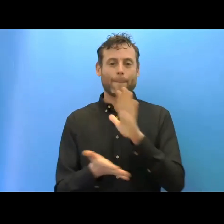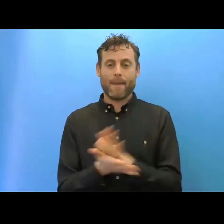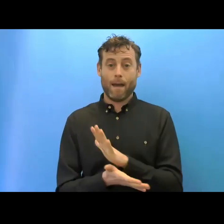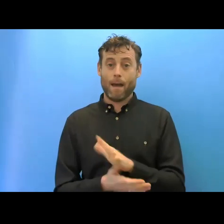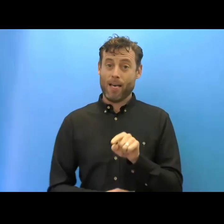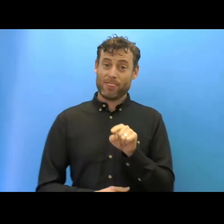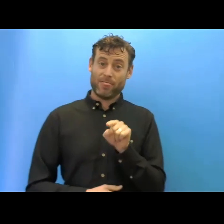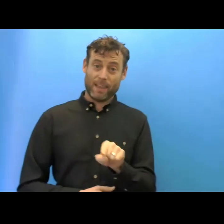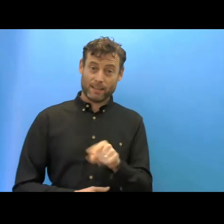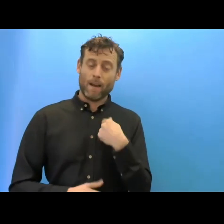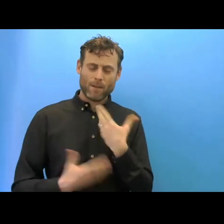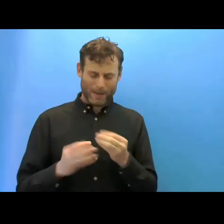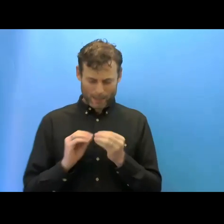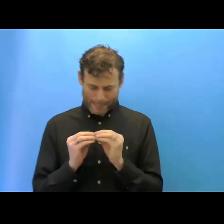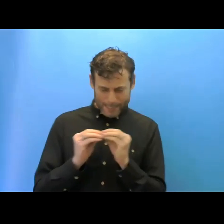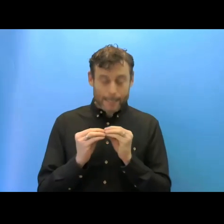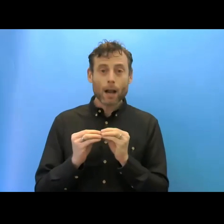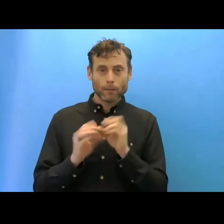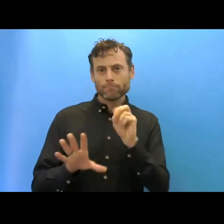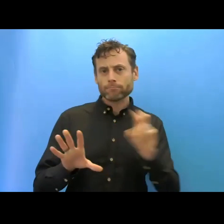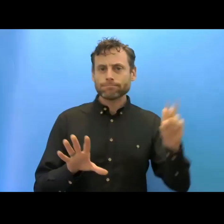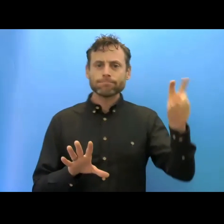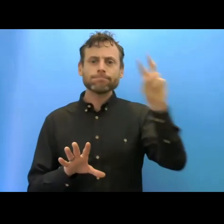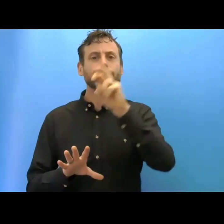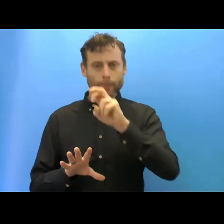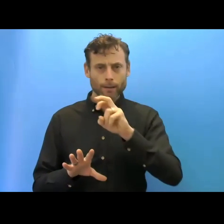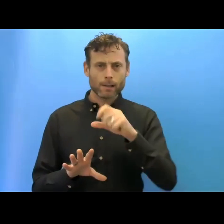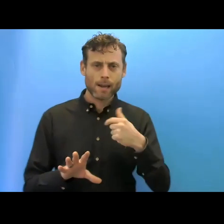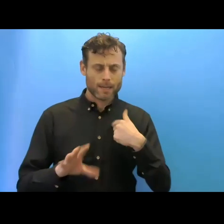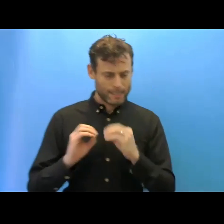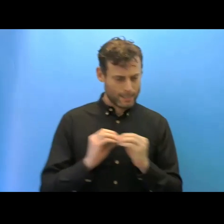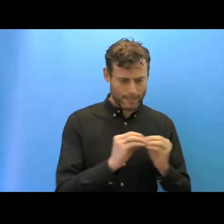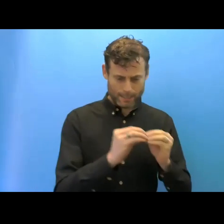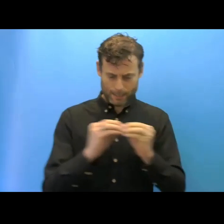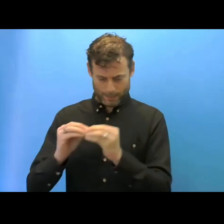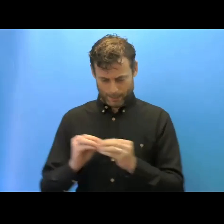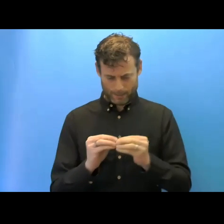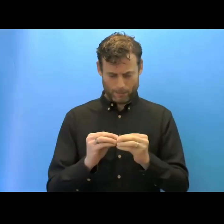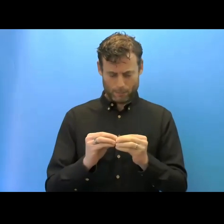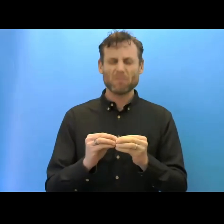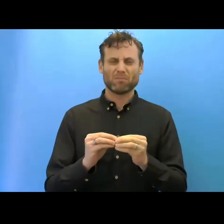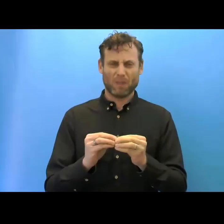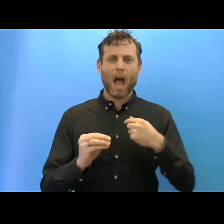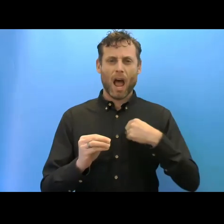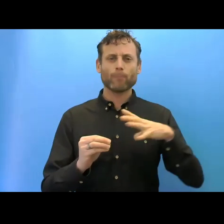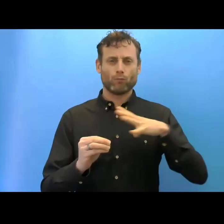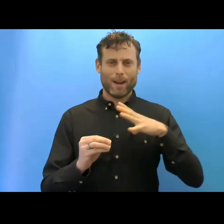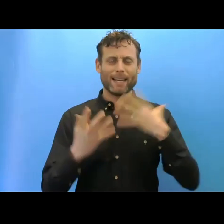me for a number of years, and it feels that it's ripe and ready to get out there and get seen a bit